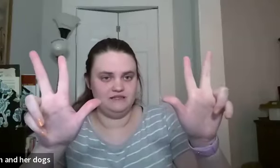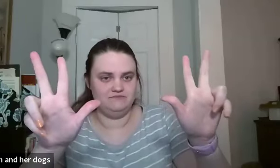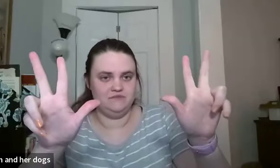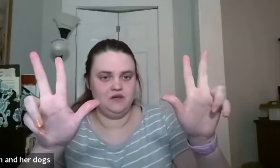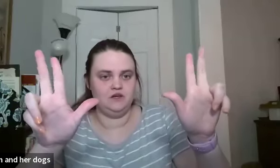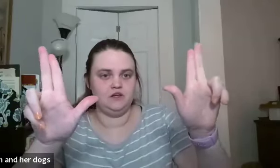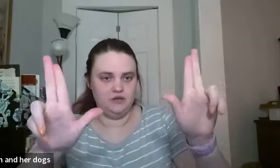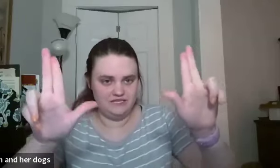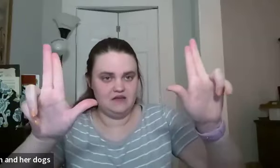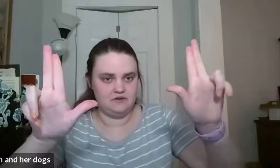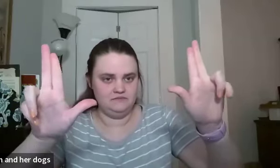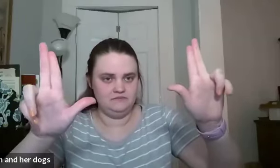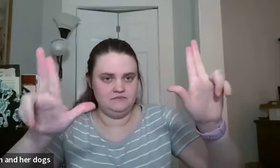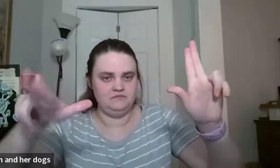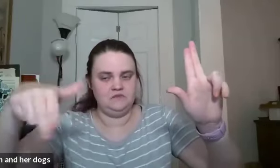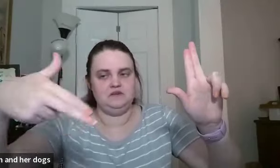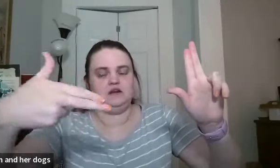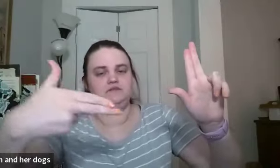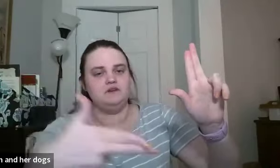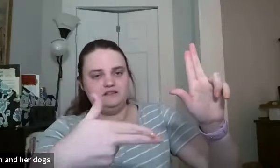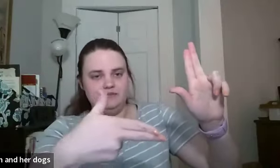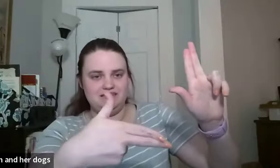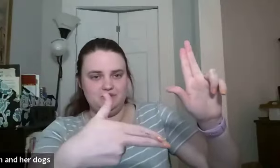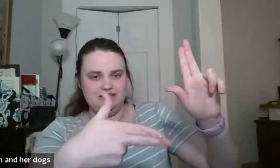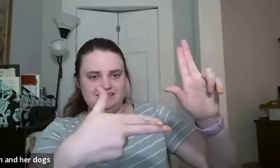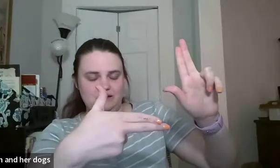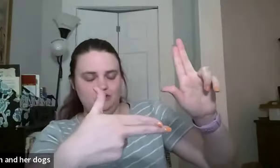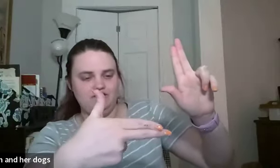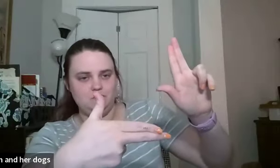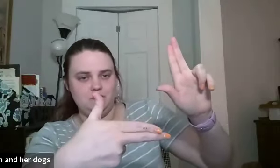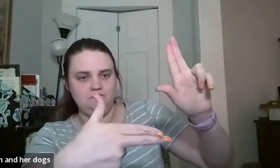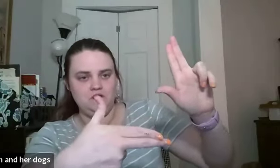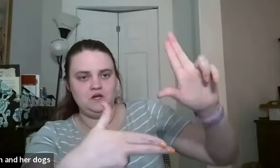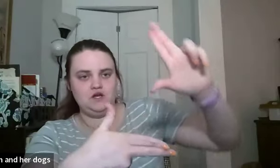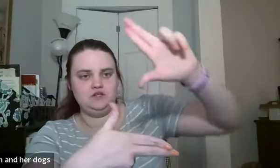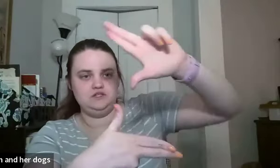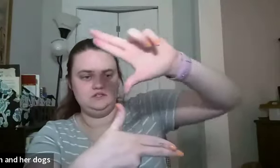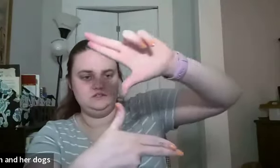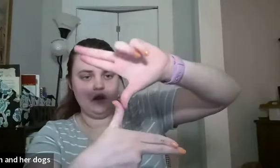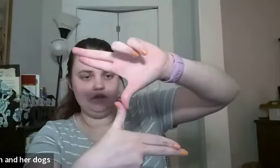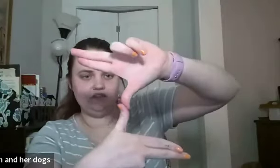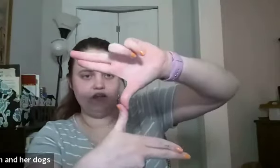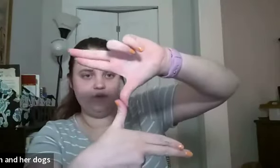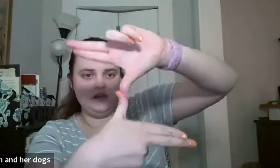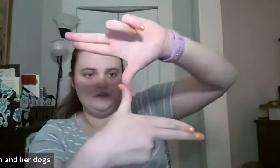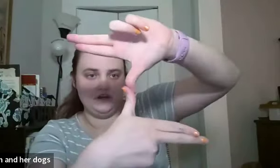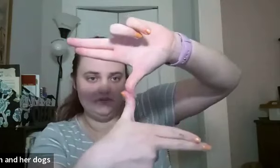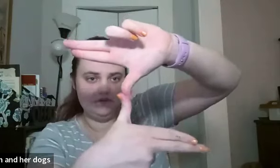sides. You're going to put them together. You're going to have your non-dominant sideways, like pointing this way. Dominant's going to come up top. You're going to have your